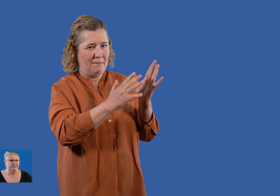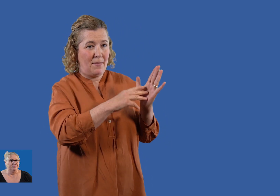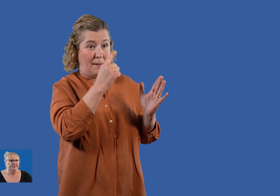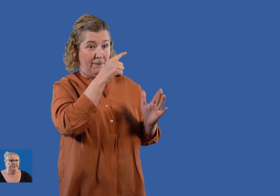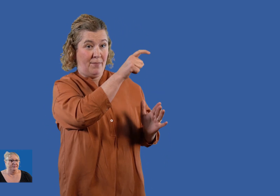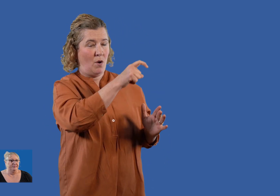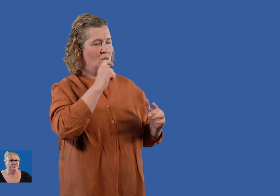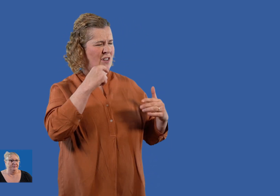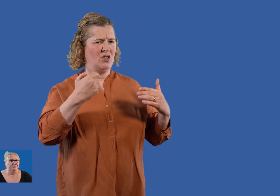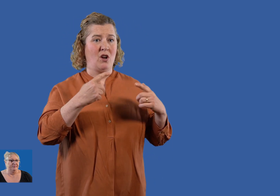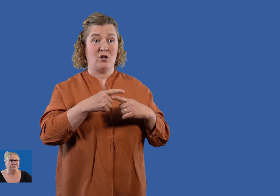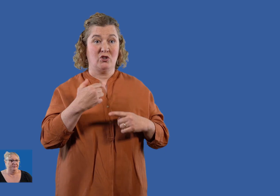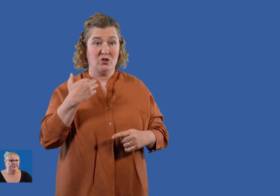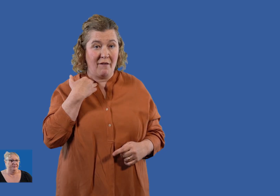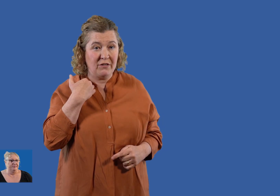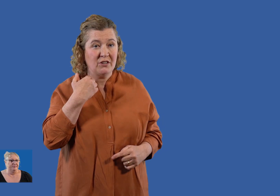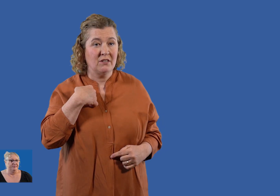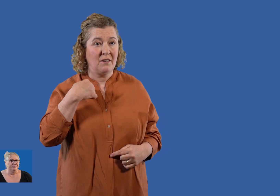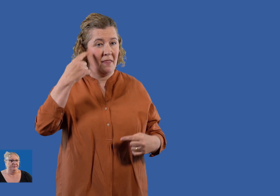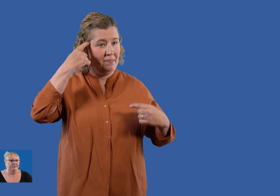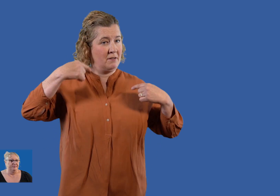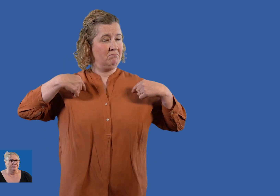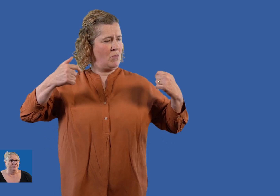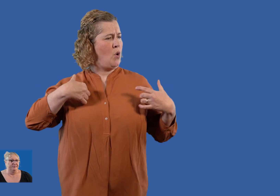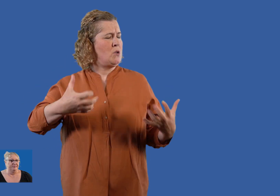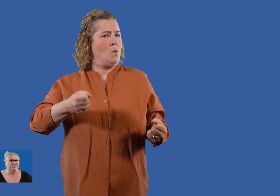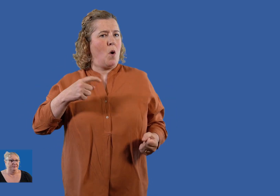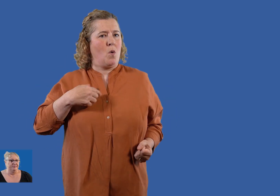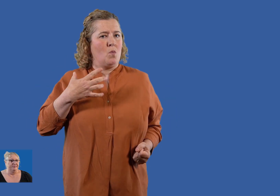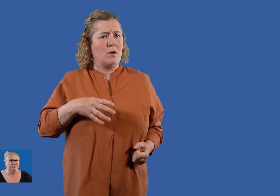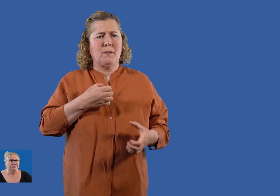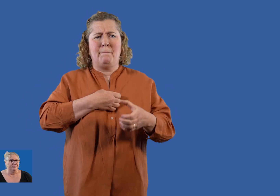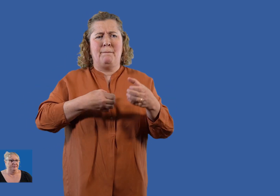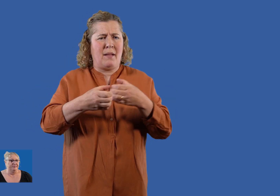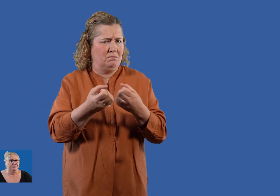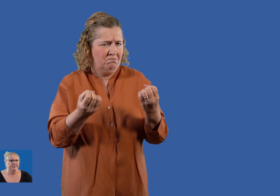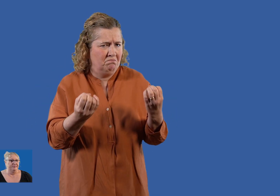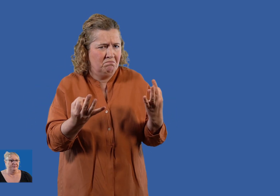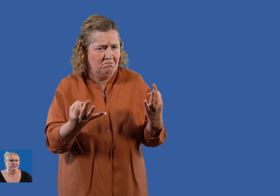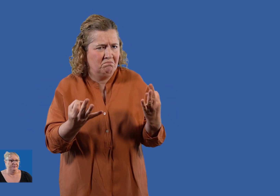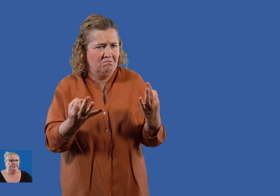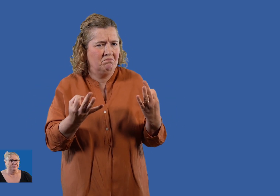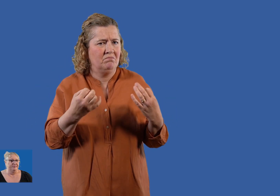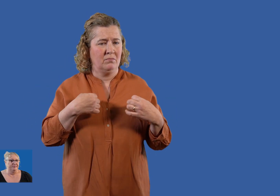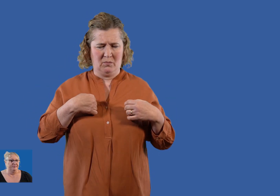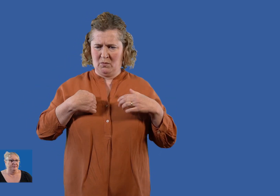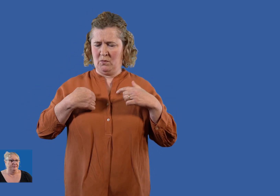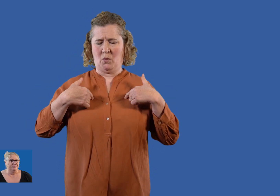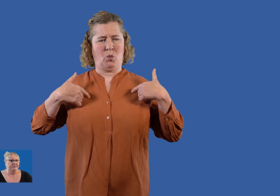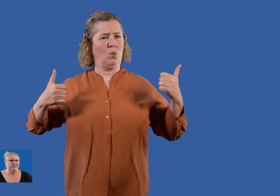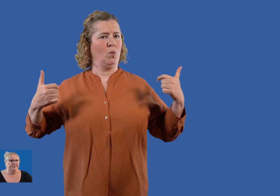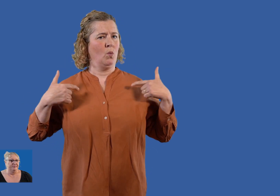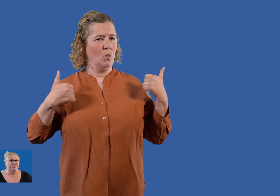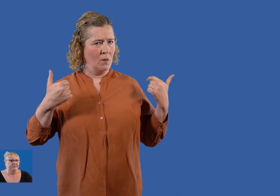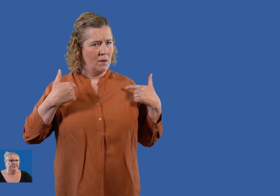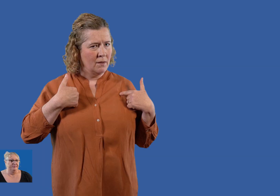specific. The person is selfish, has a sense of entitlement, lack of empathy, a need for admiration, and